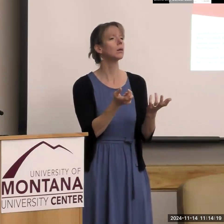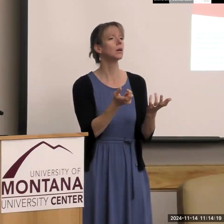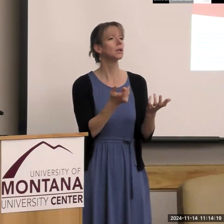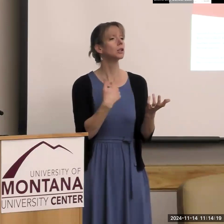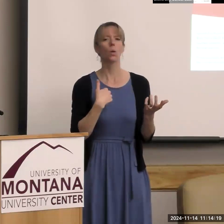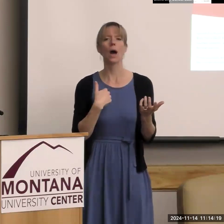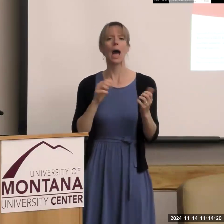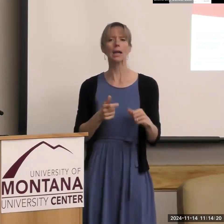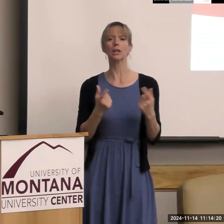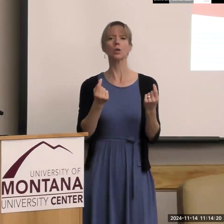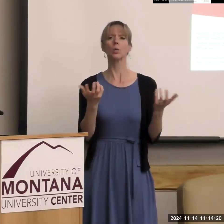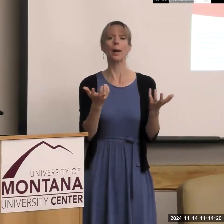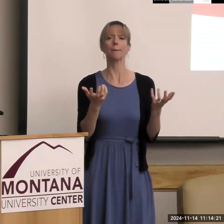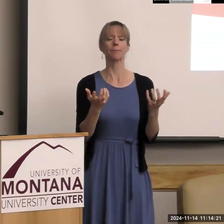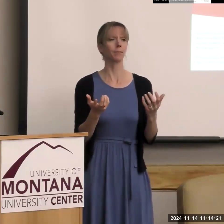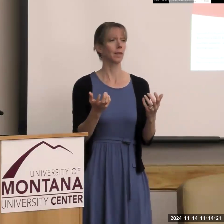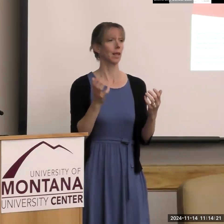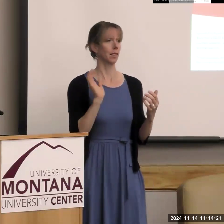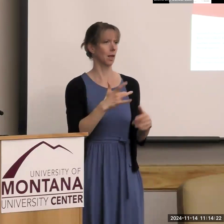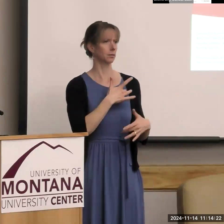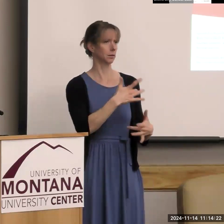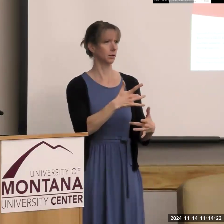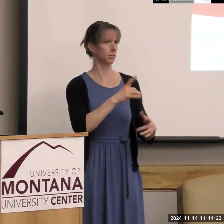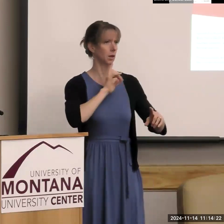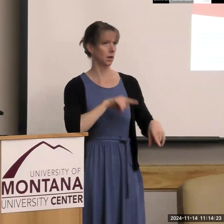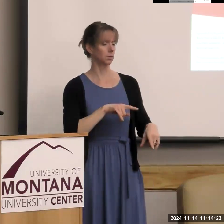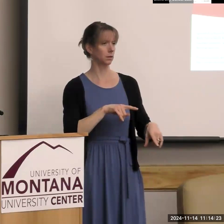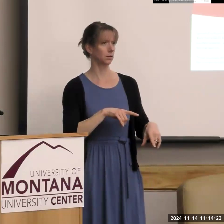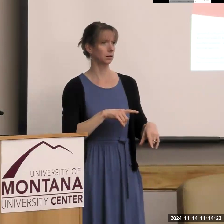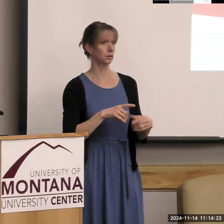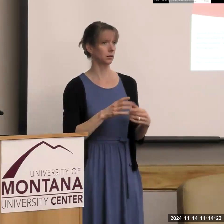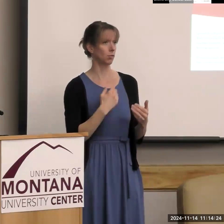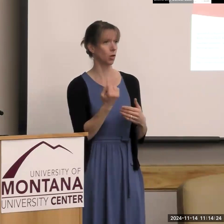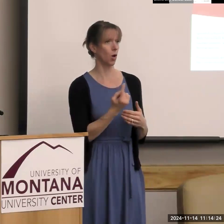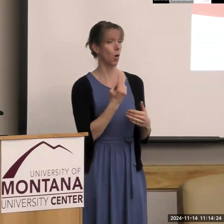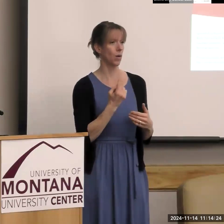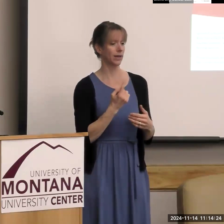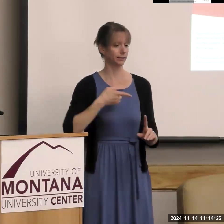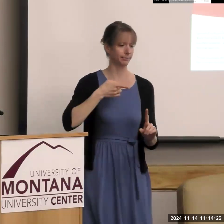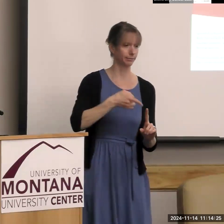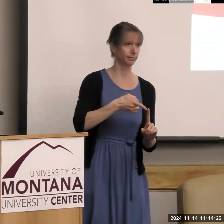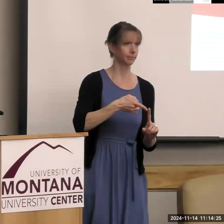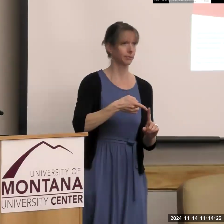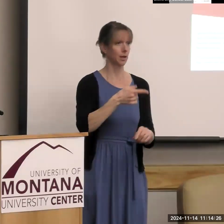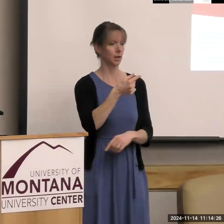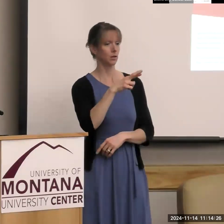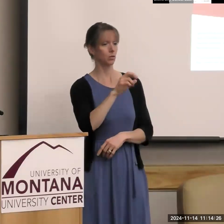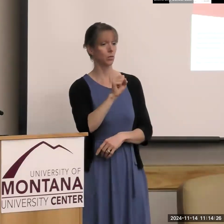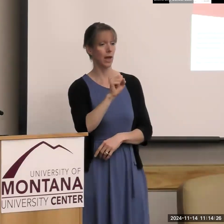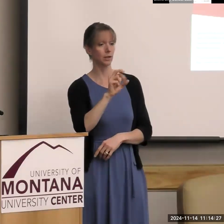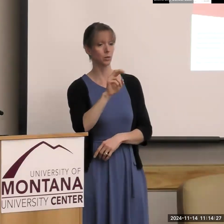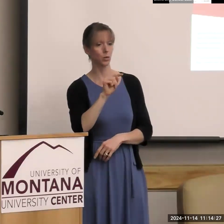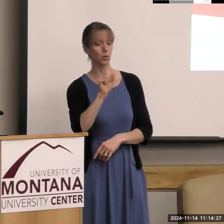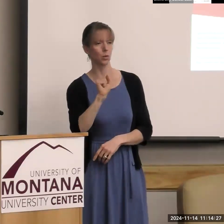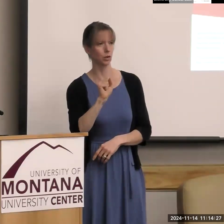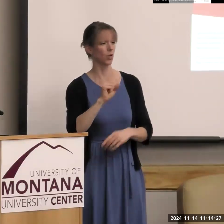do? And that's typically, the answer is almost always at the grassroots level. It's at the community level. And it's